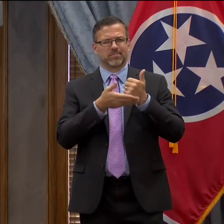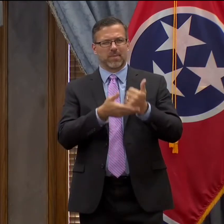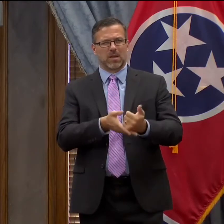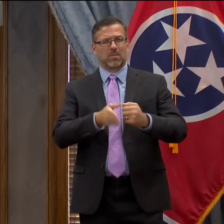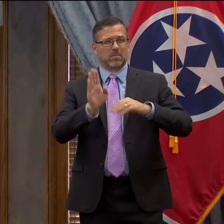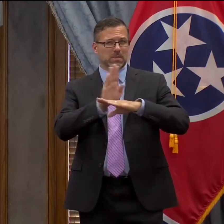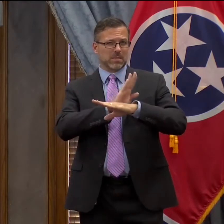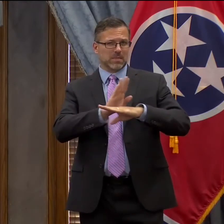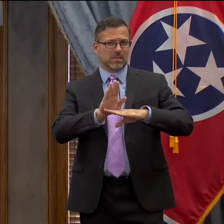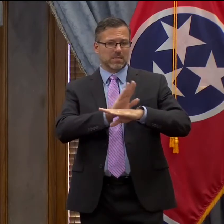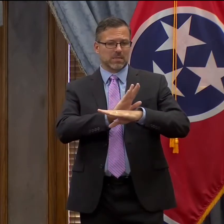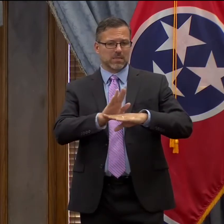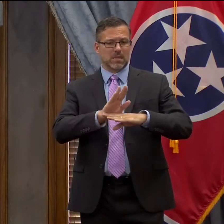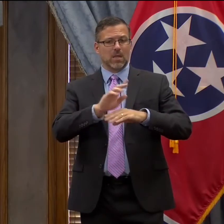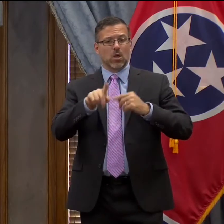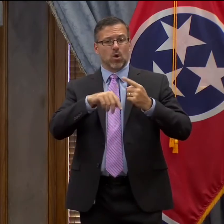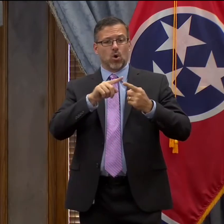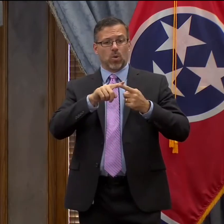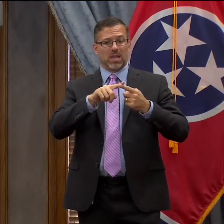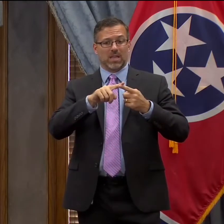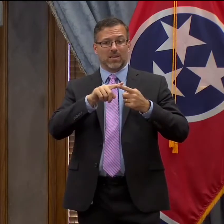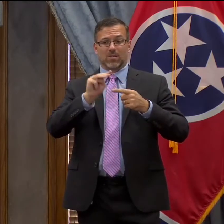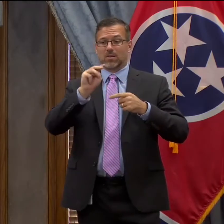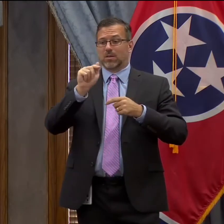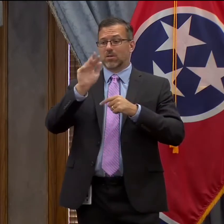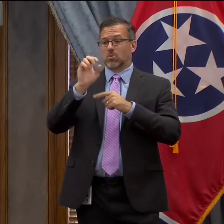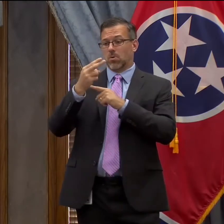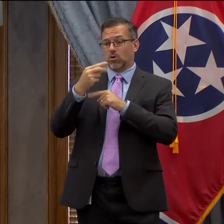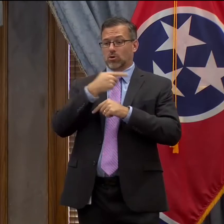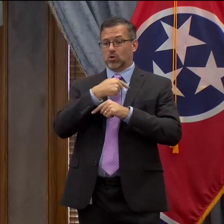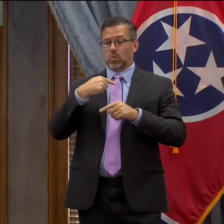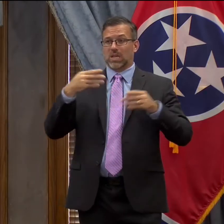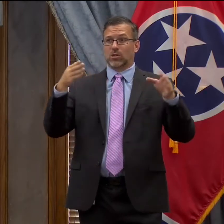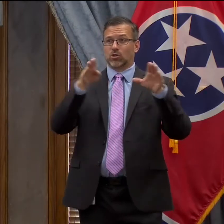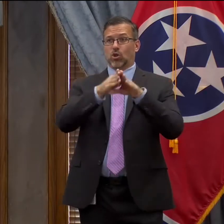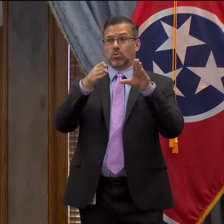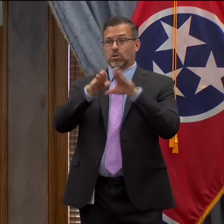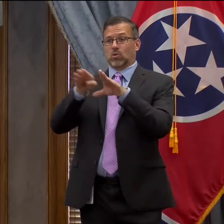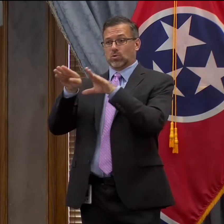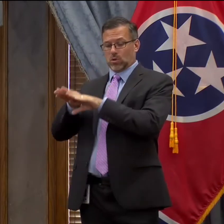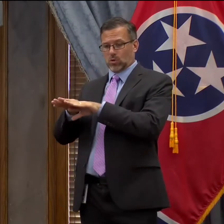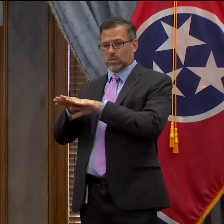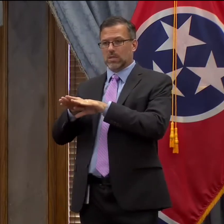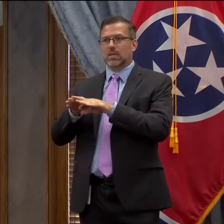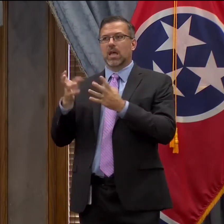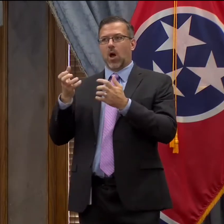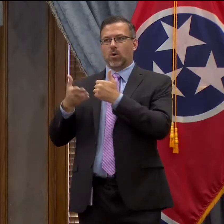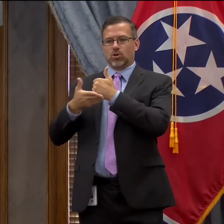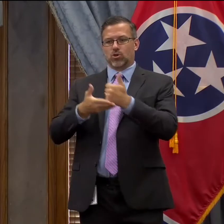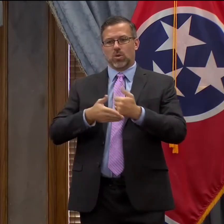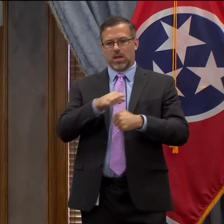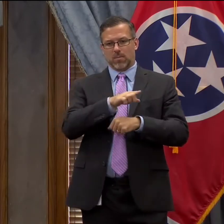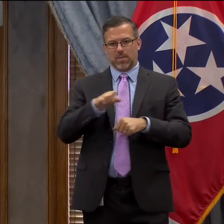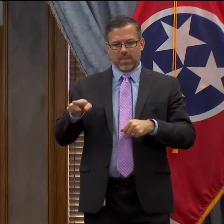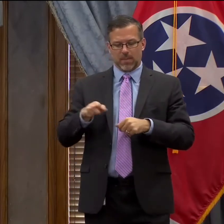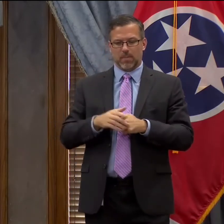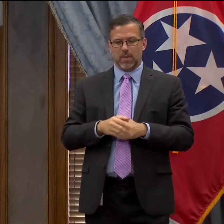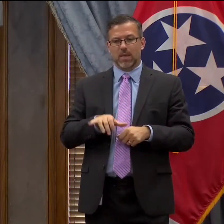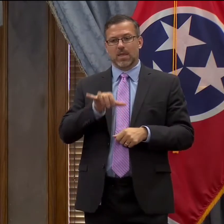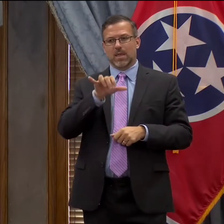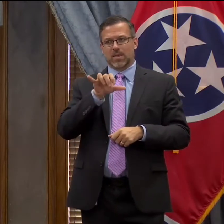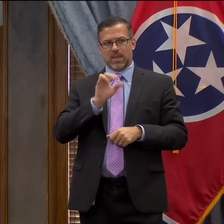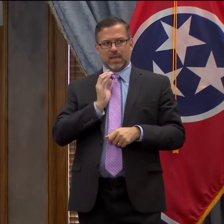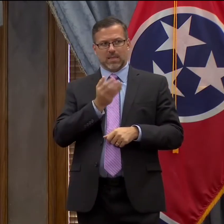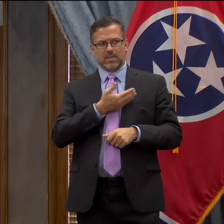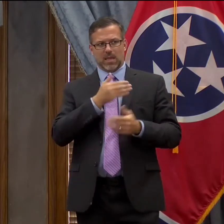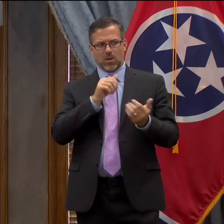by the economic shutdown initially used to mitigate the virus spread. That's the approach